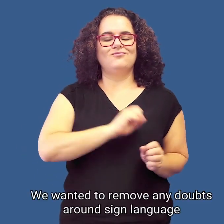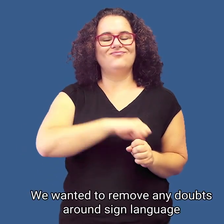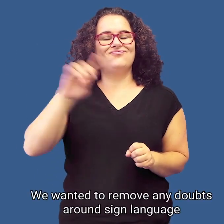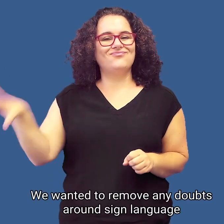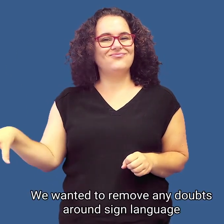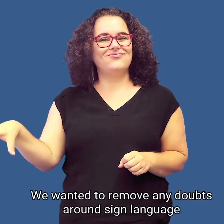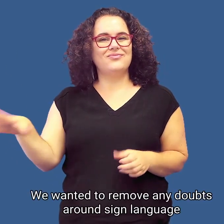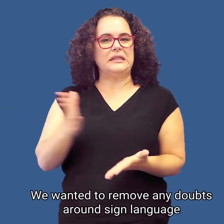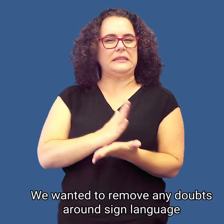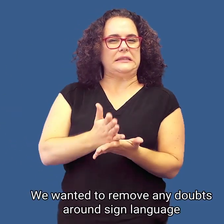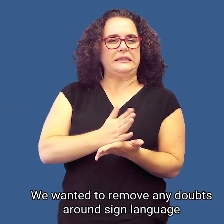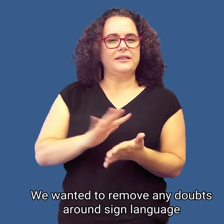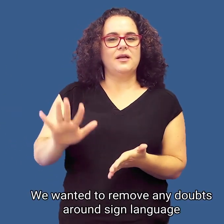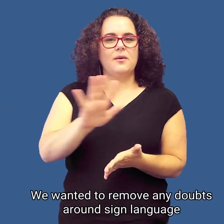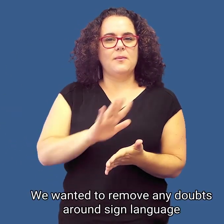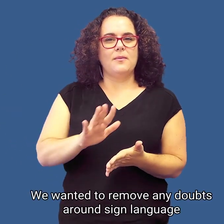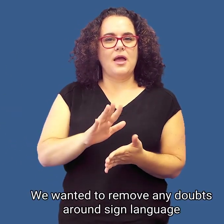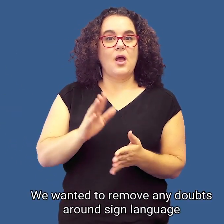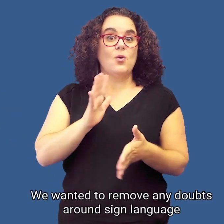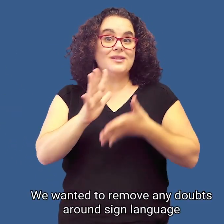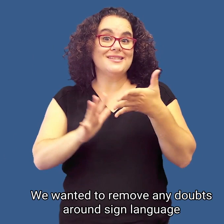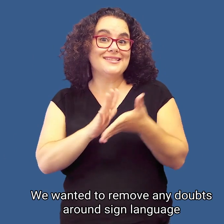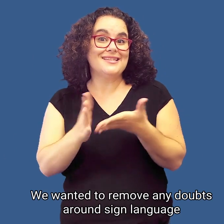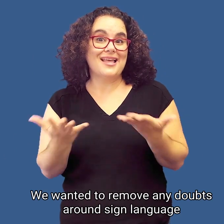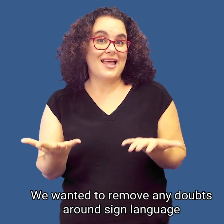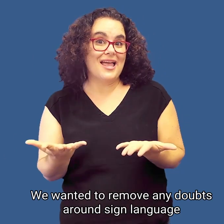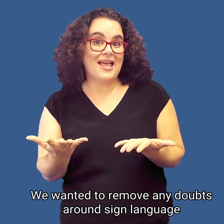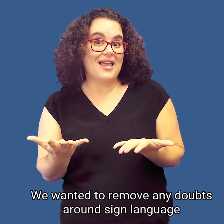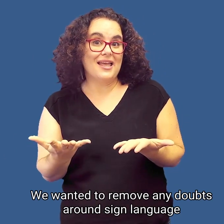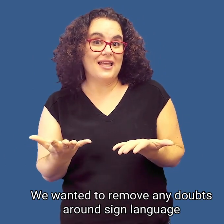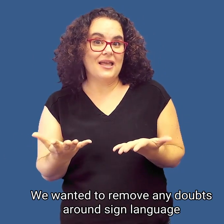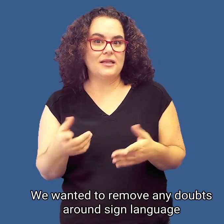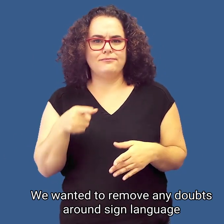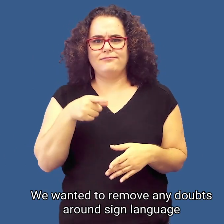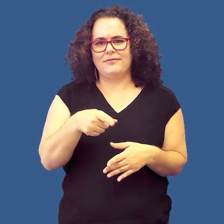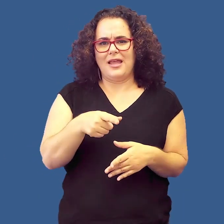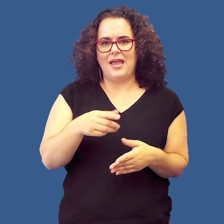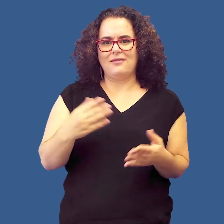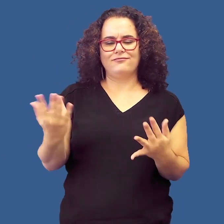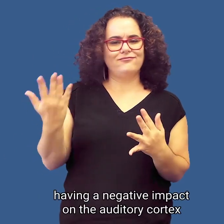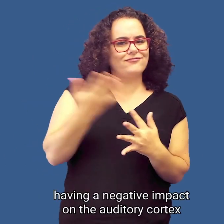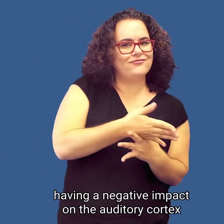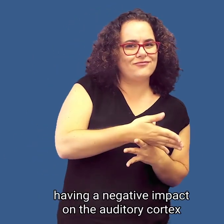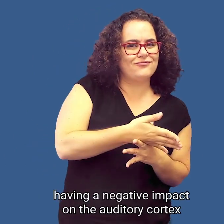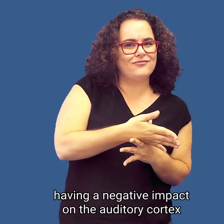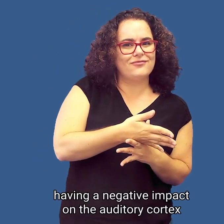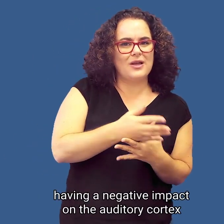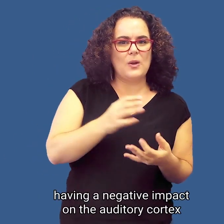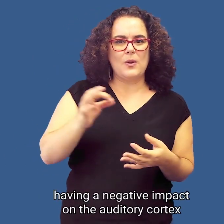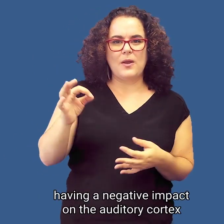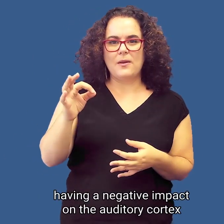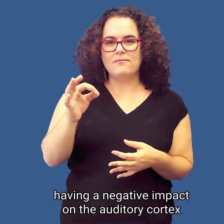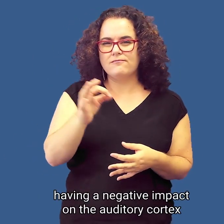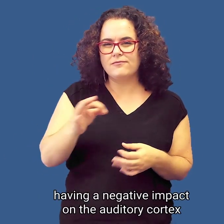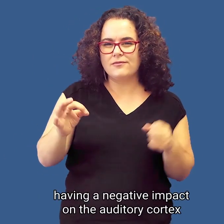We wanted to remove any doubts around sign language having a negative impact on the auditory